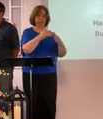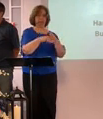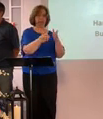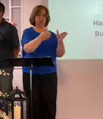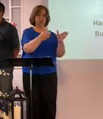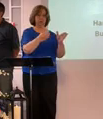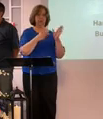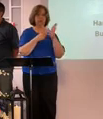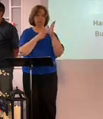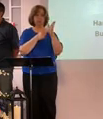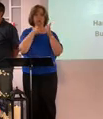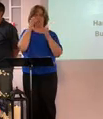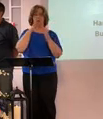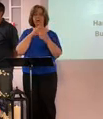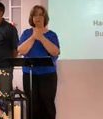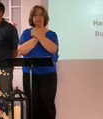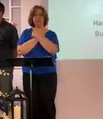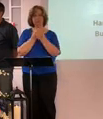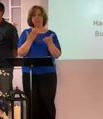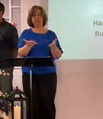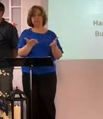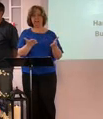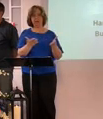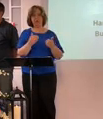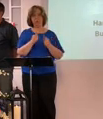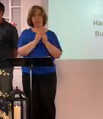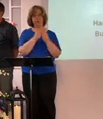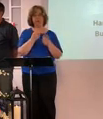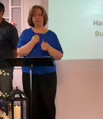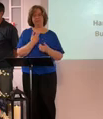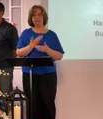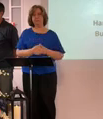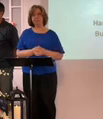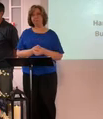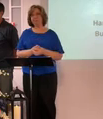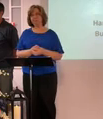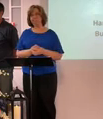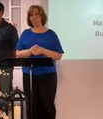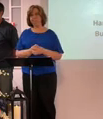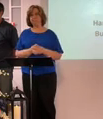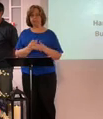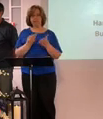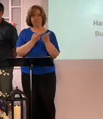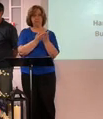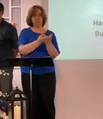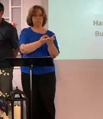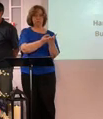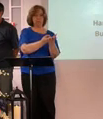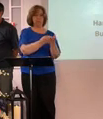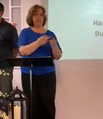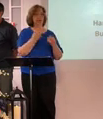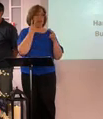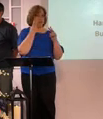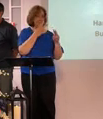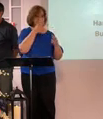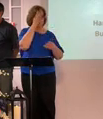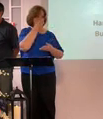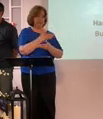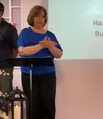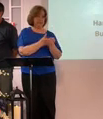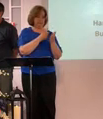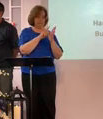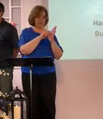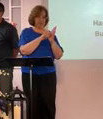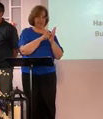that God's love was right there. He was right there with us. And I got to see him for a minute. I didn't get